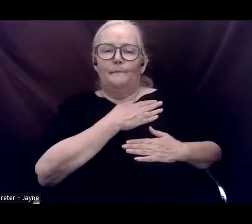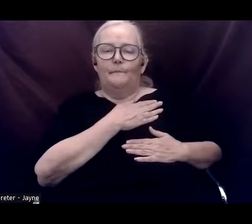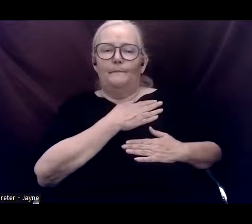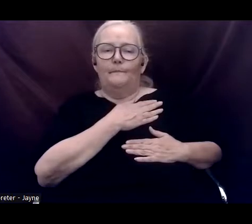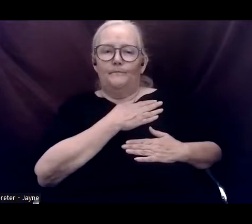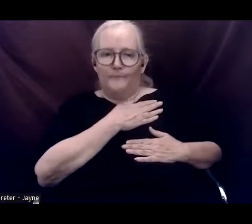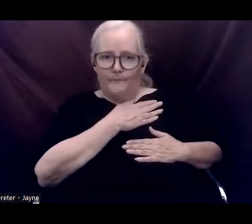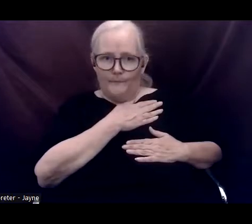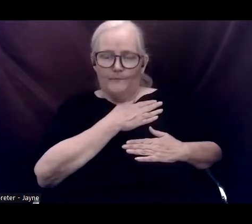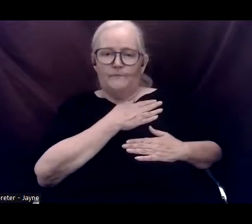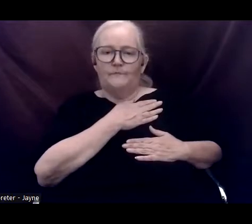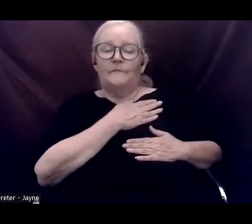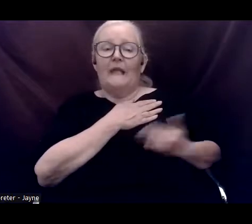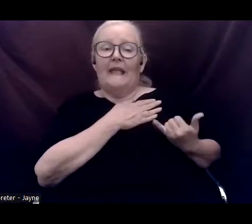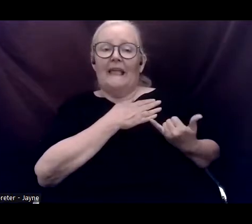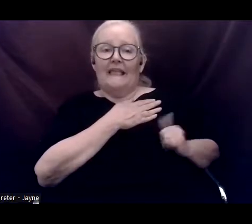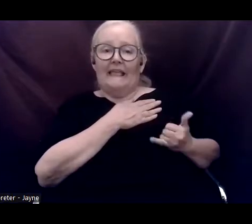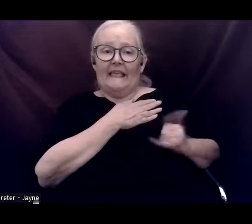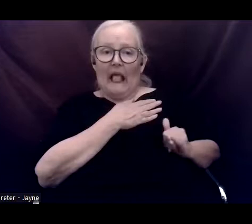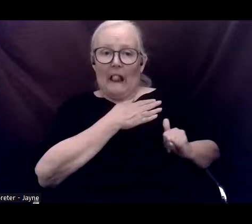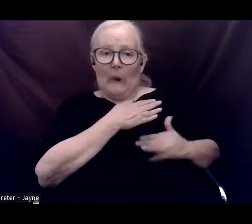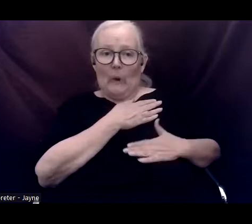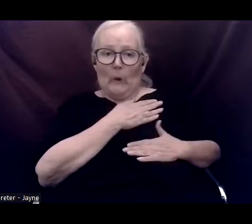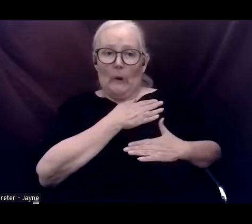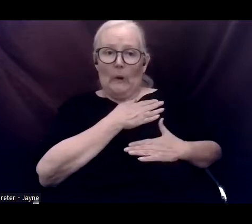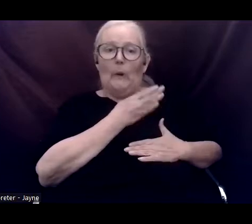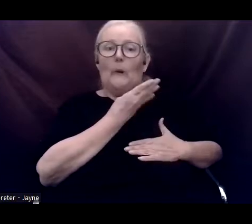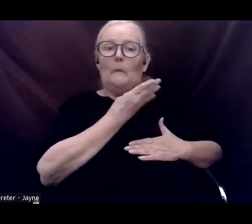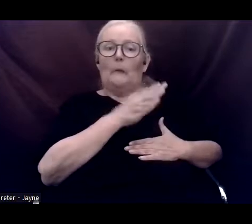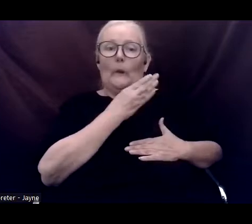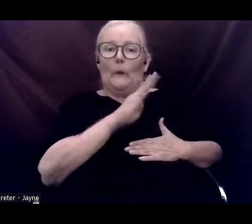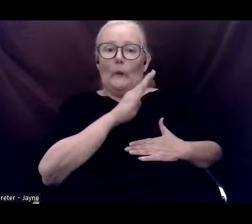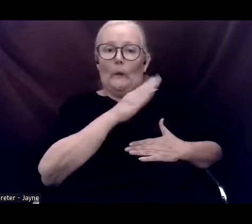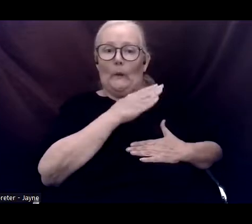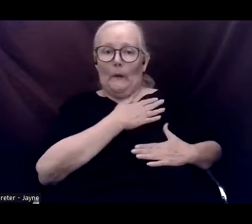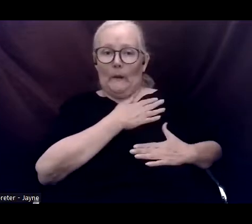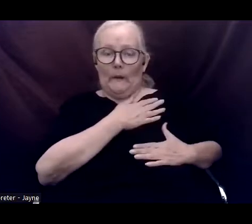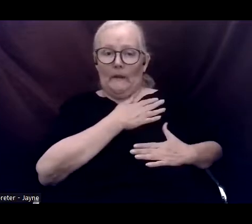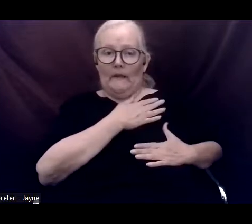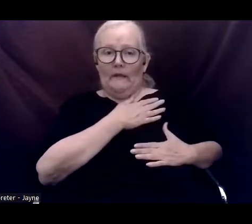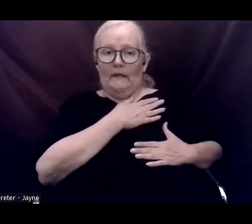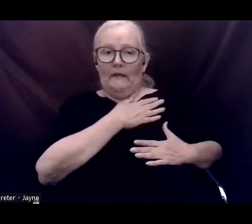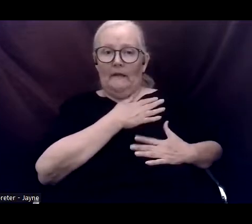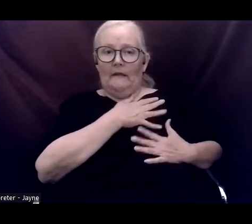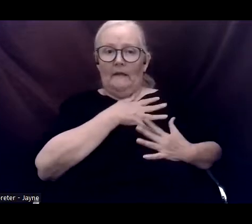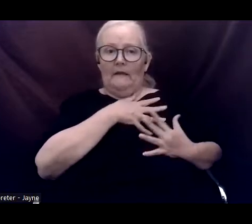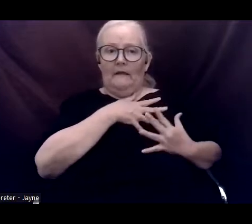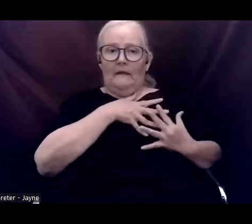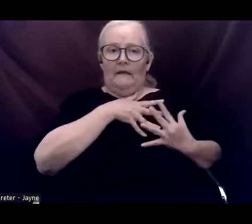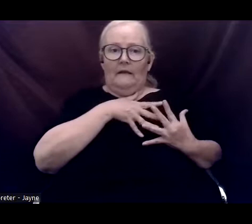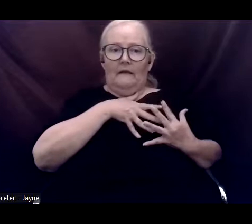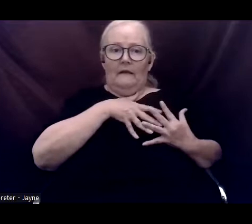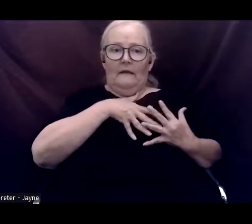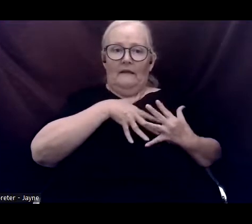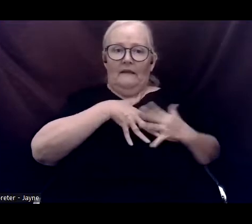Now, let the yellow light from below and the blue light from above merge at